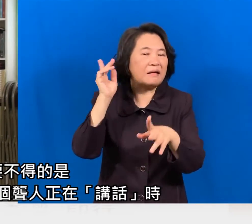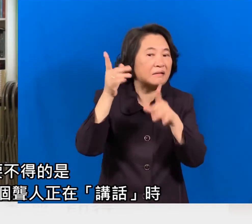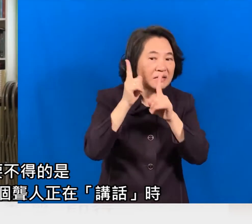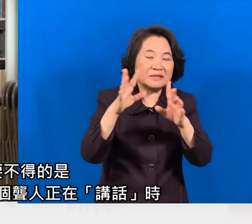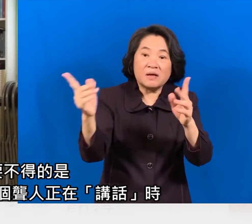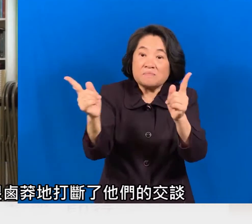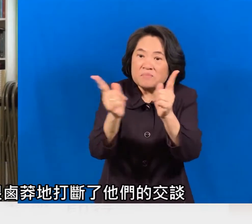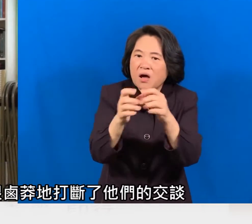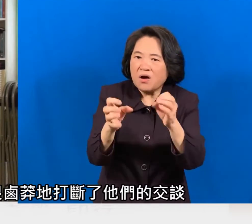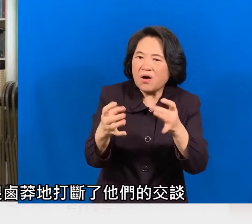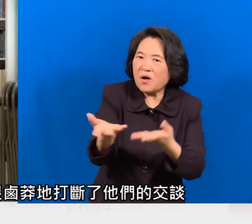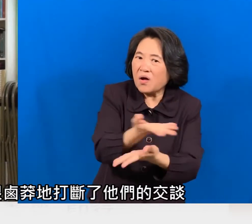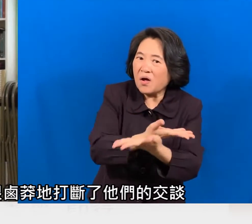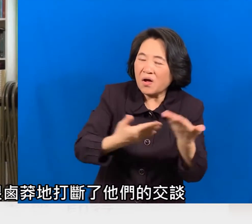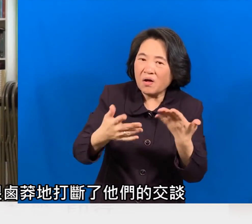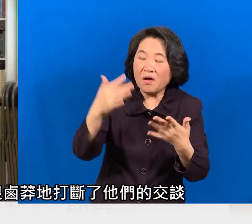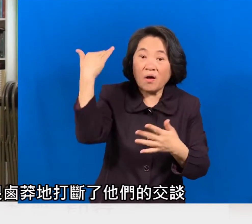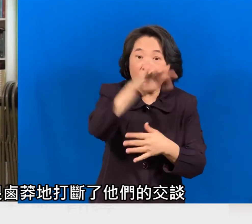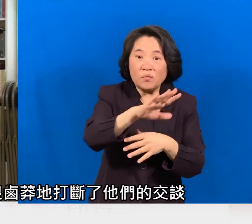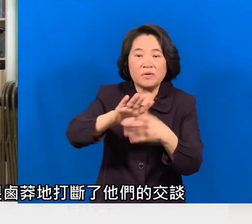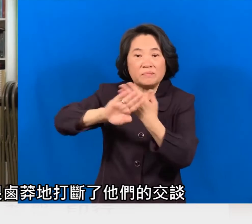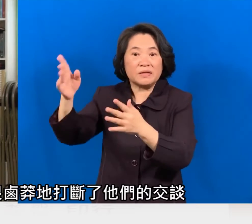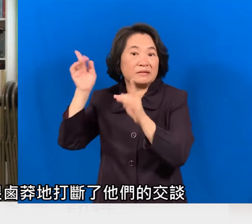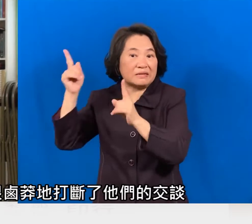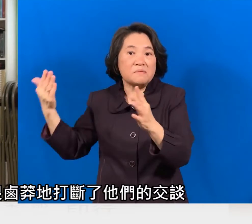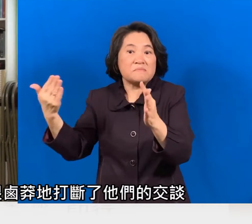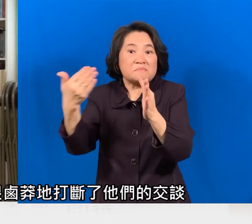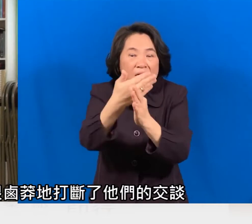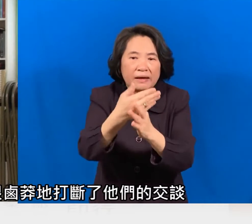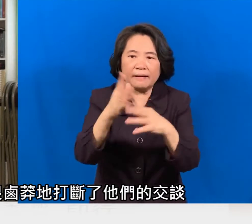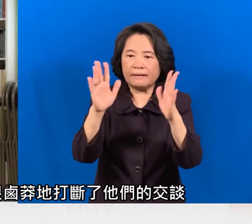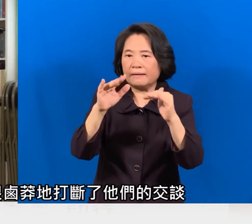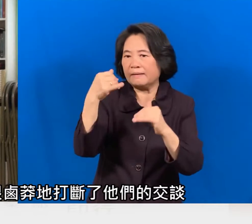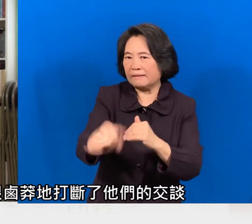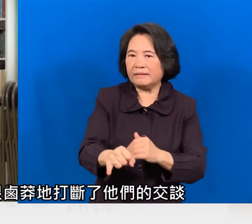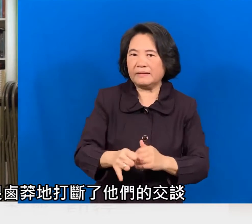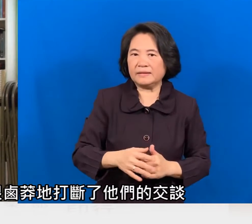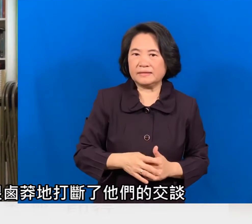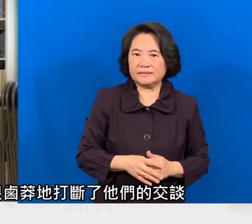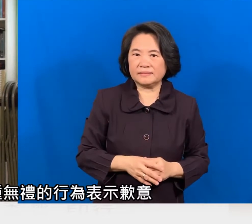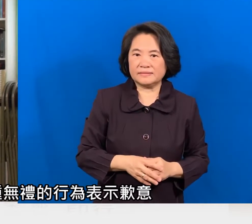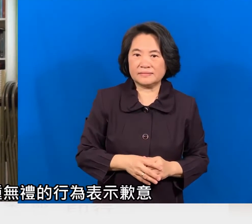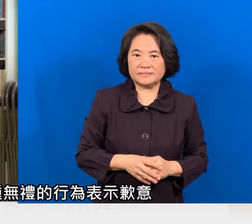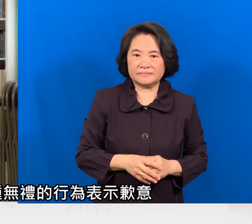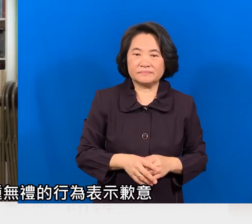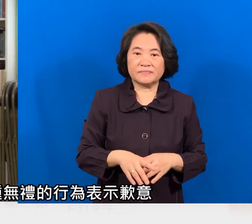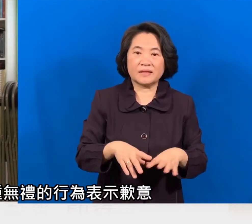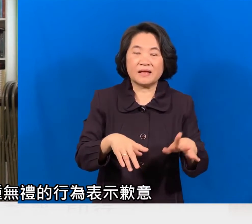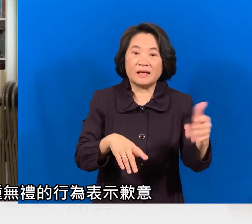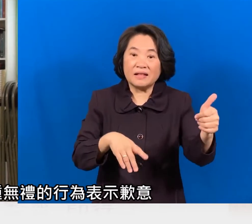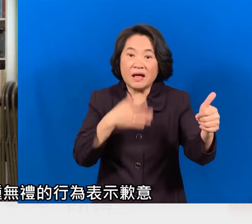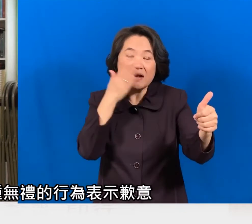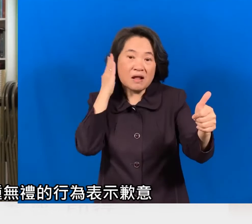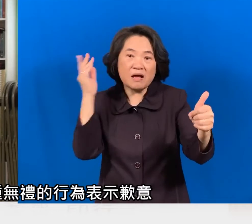talking together, and along comes another hearing person who very rudely interrupts their conversation and not only fails